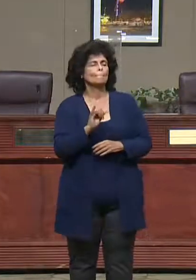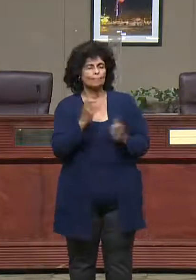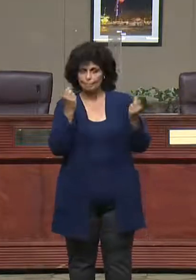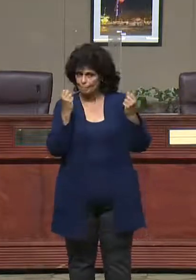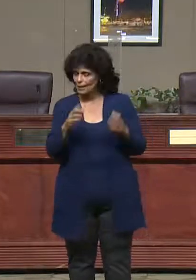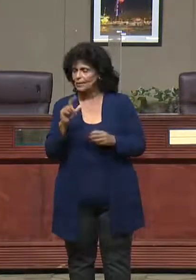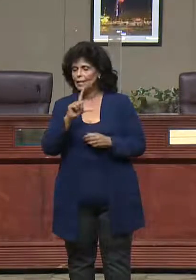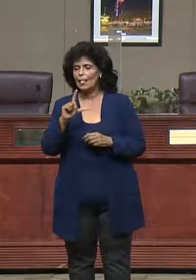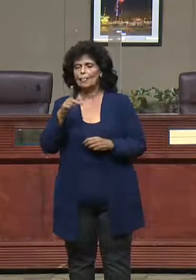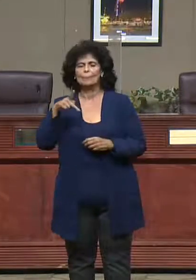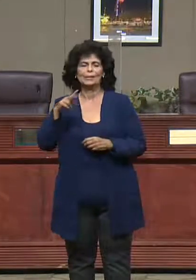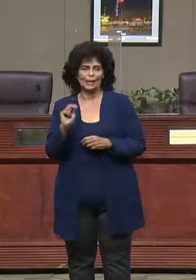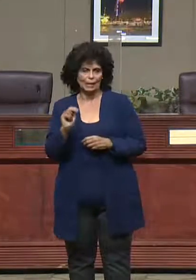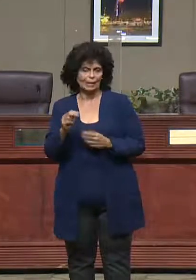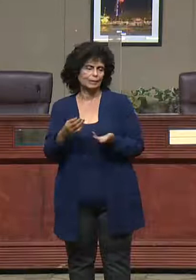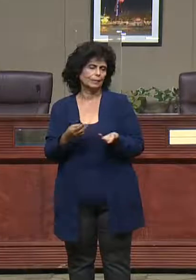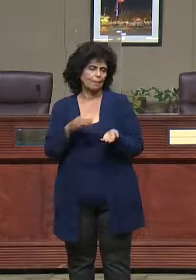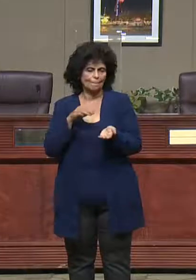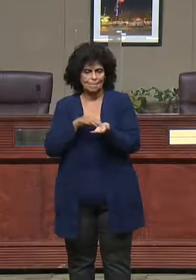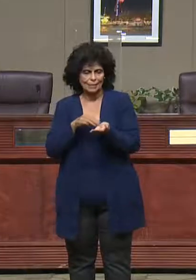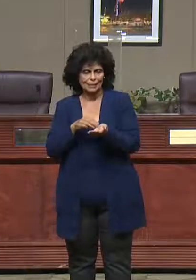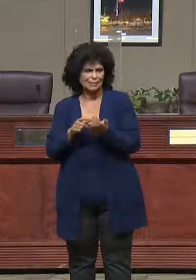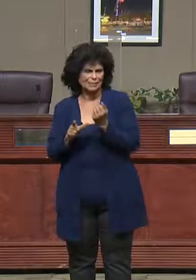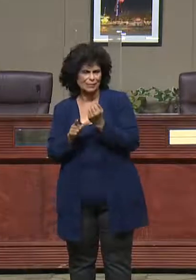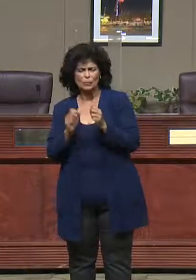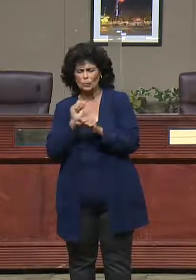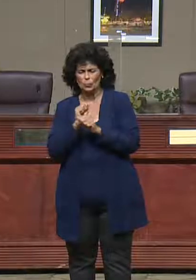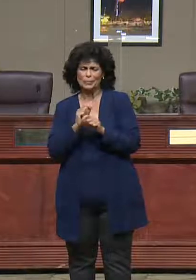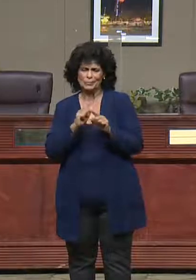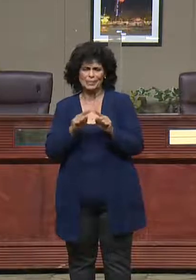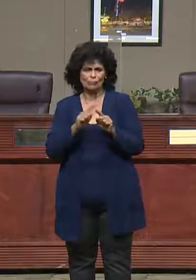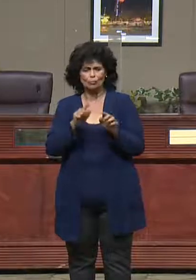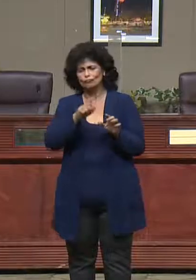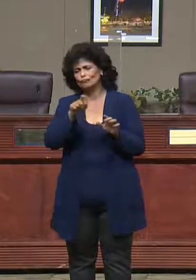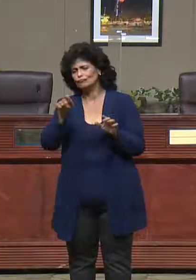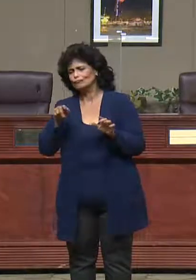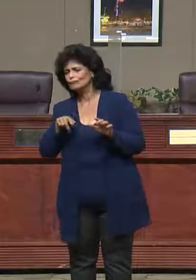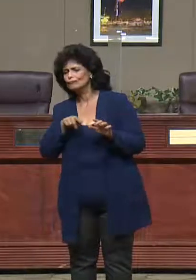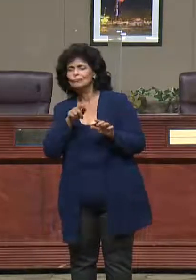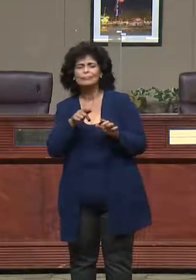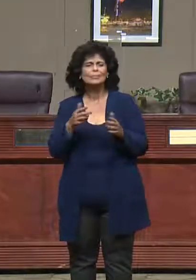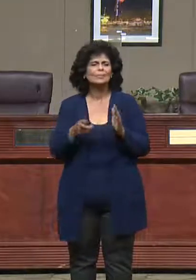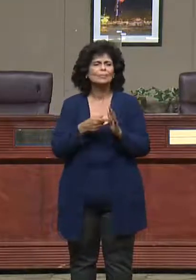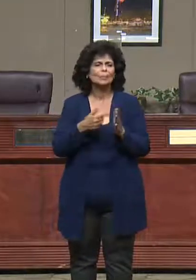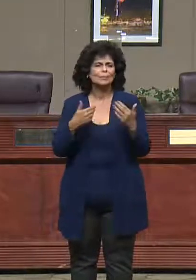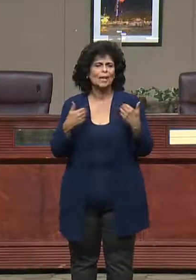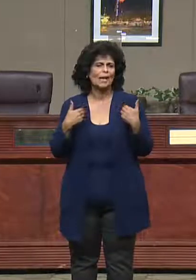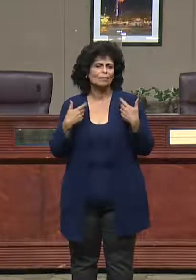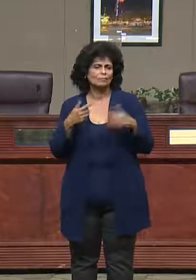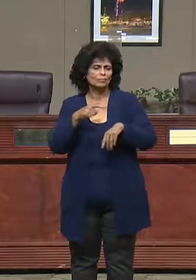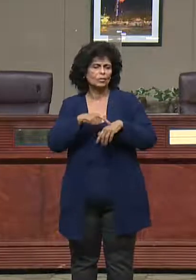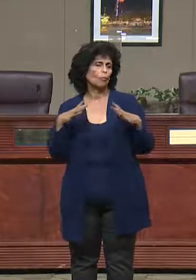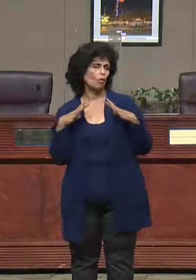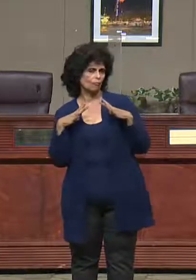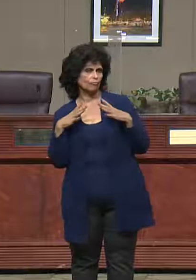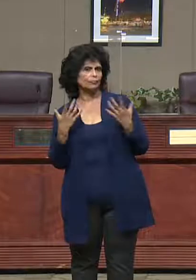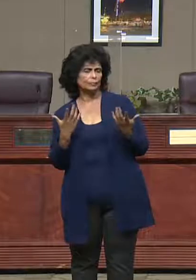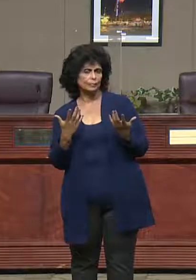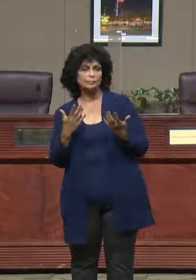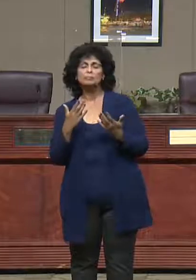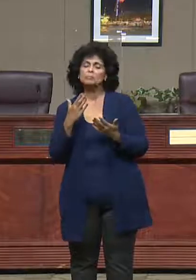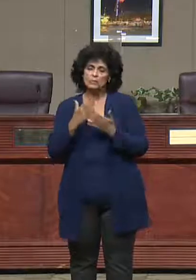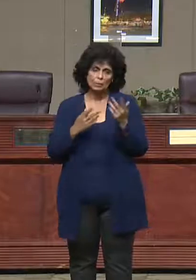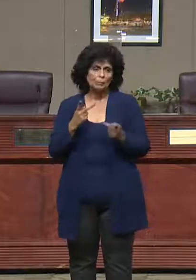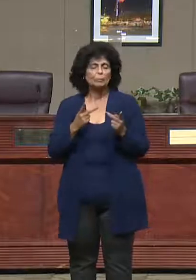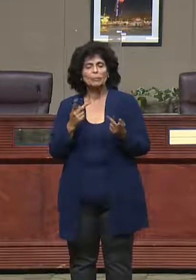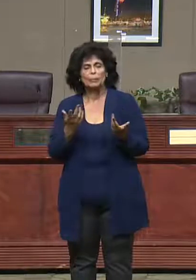LPNs, medical assistant, nurses that work in multiple locations, and they have some time off. Some people may want to help.